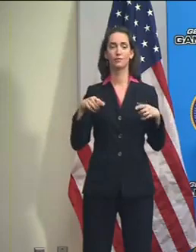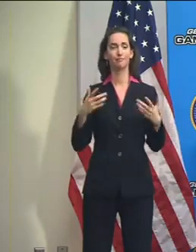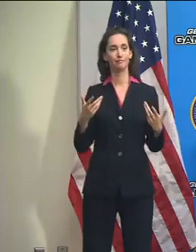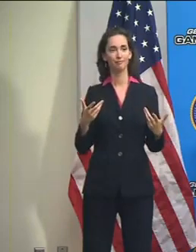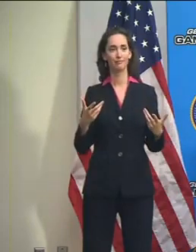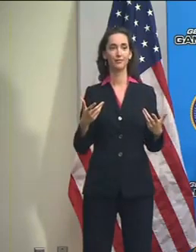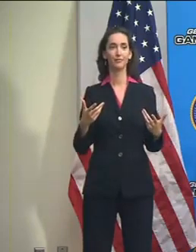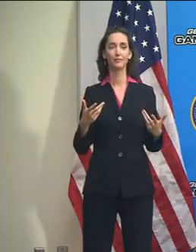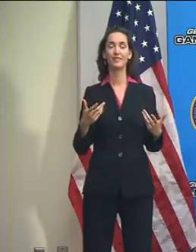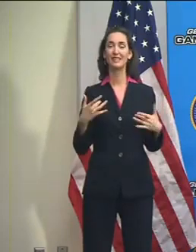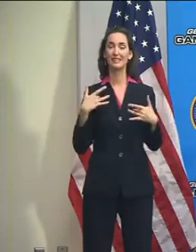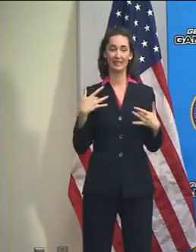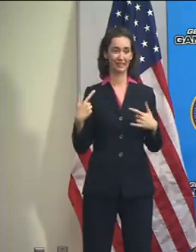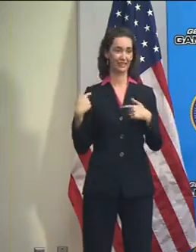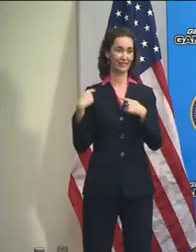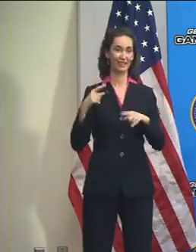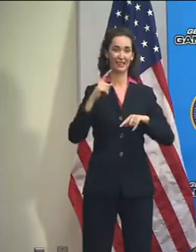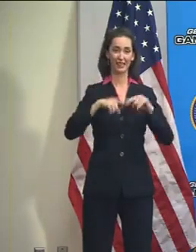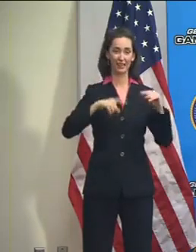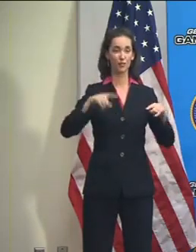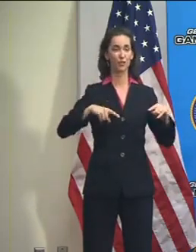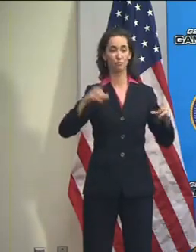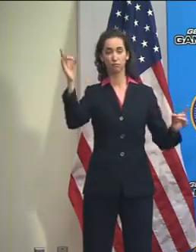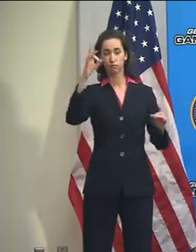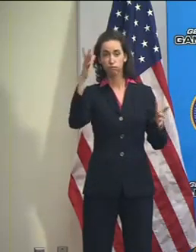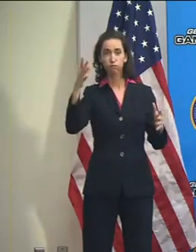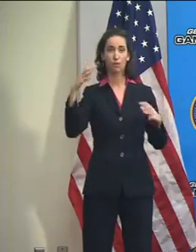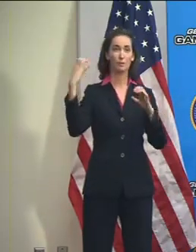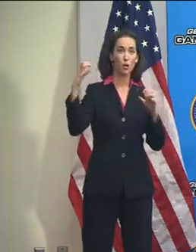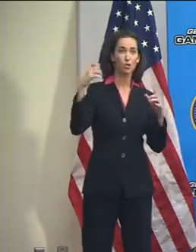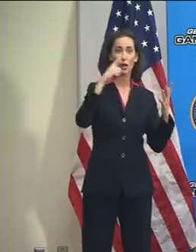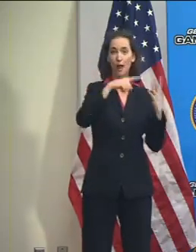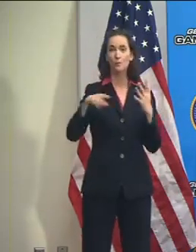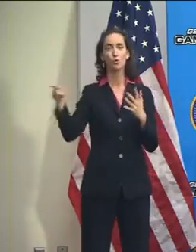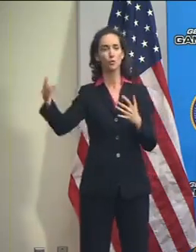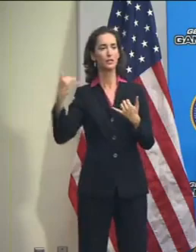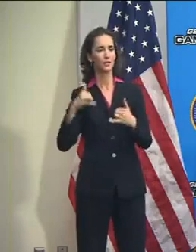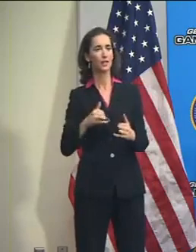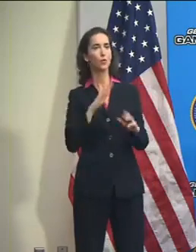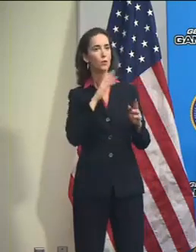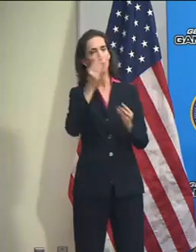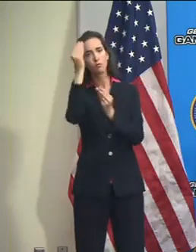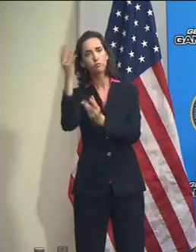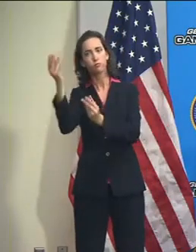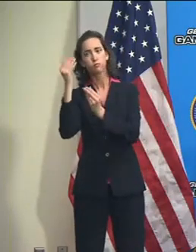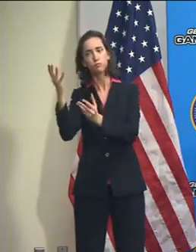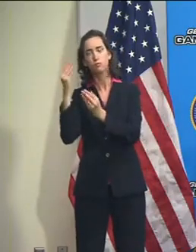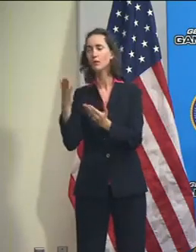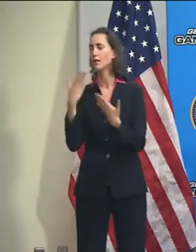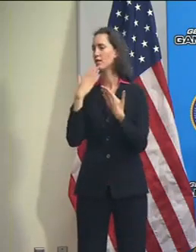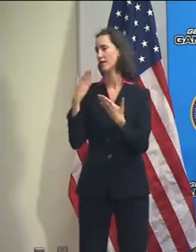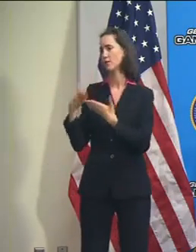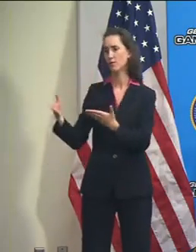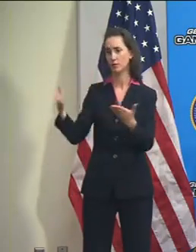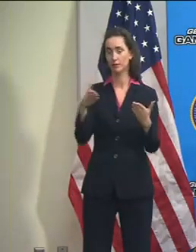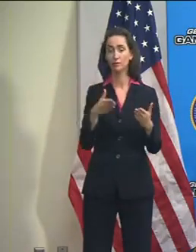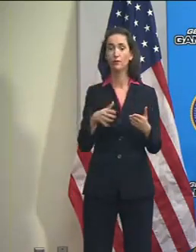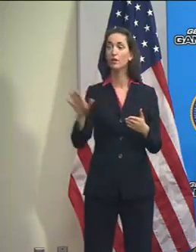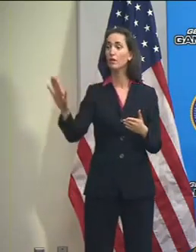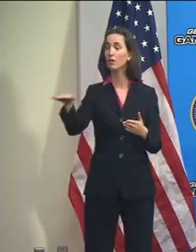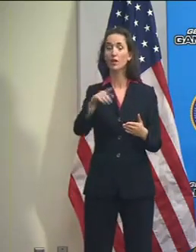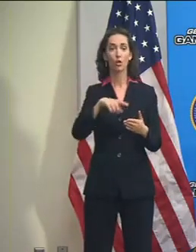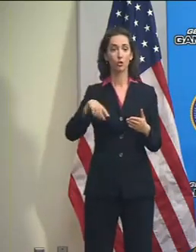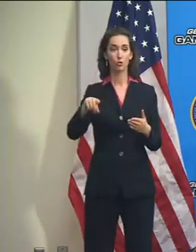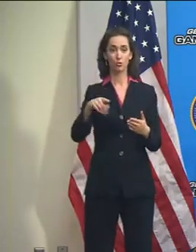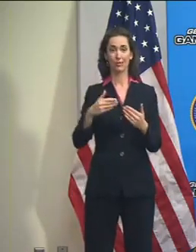various disasters and public health emergencies. And I will tell you, the information that you relay to the